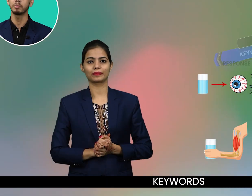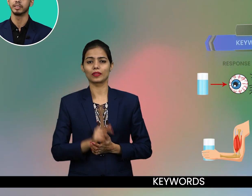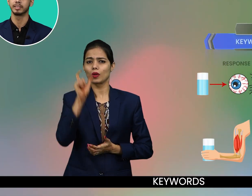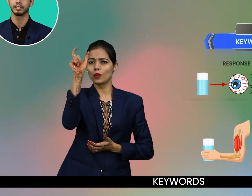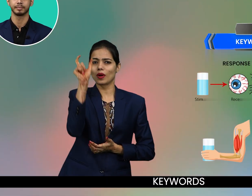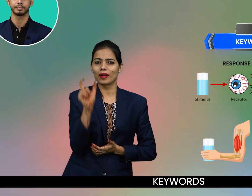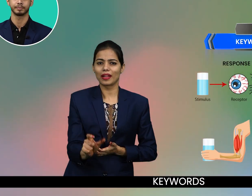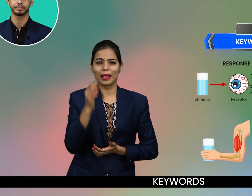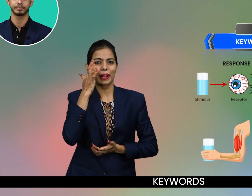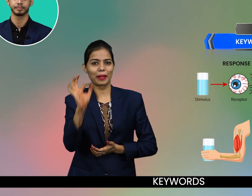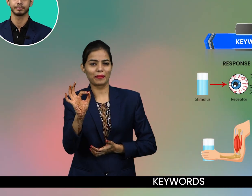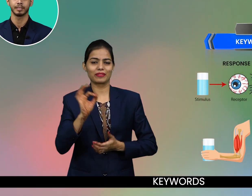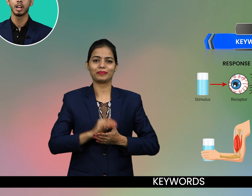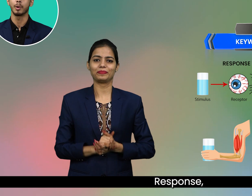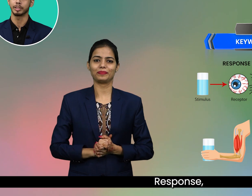keywords,